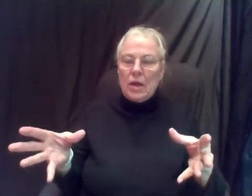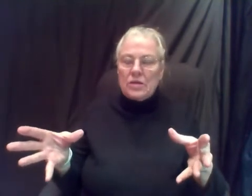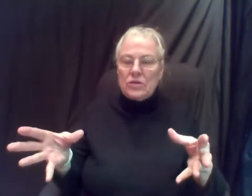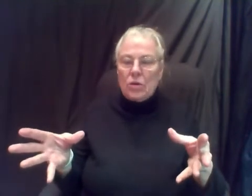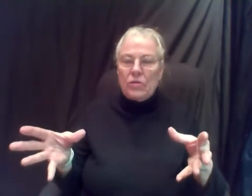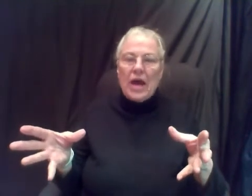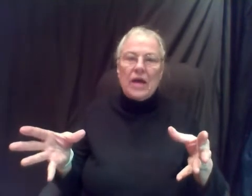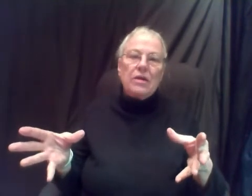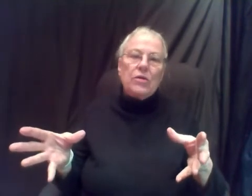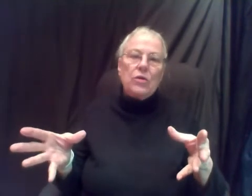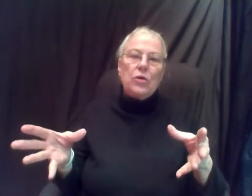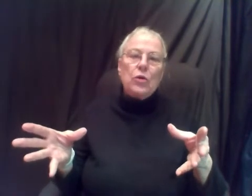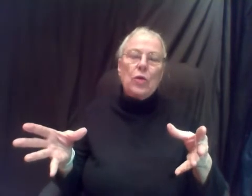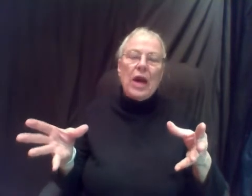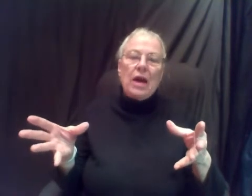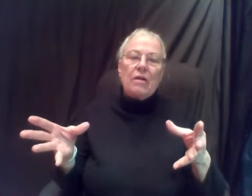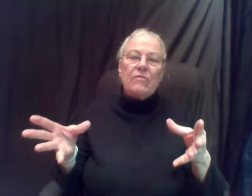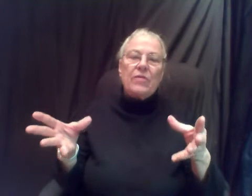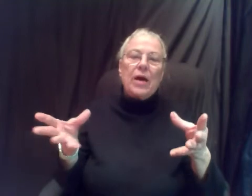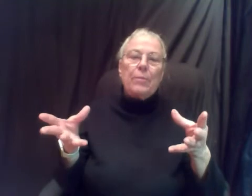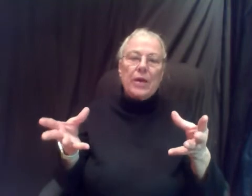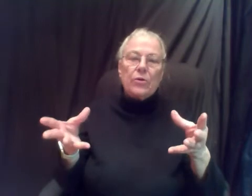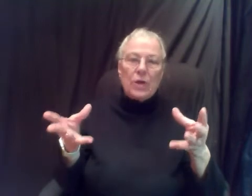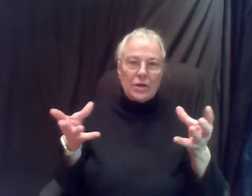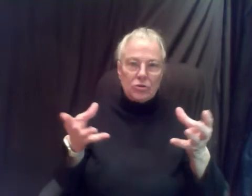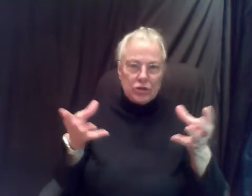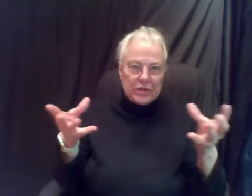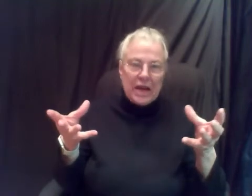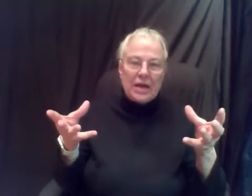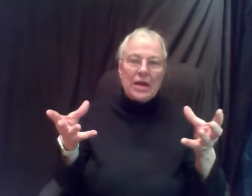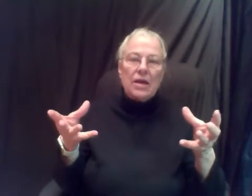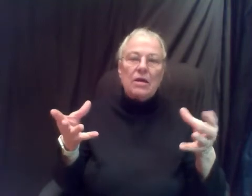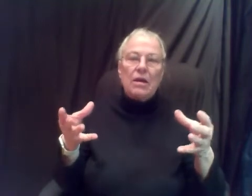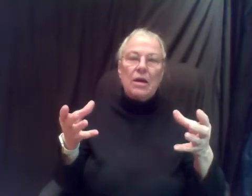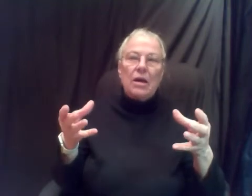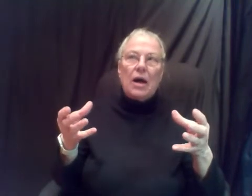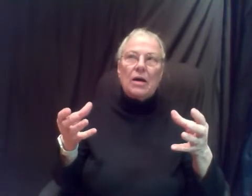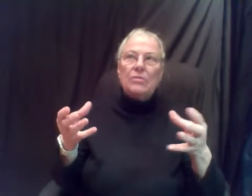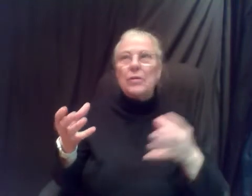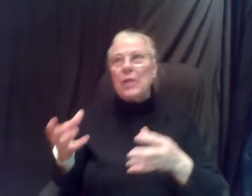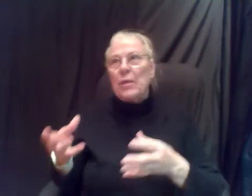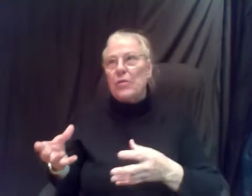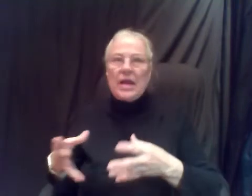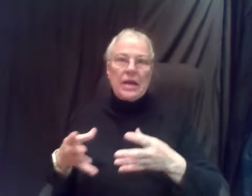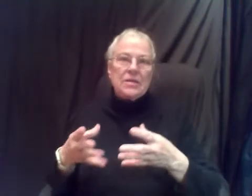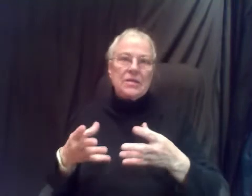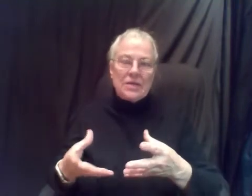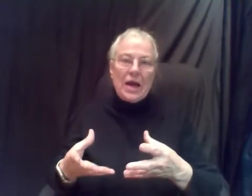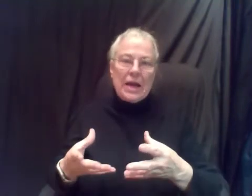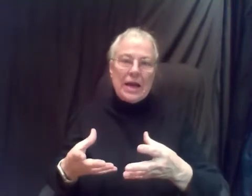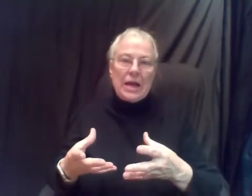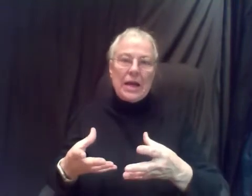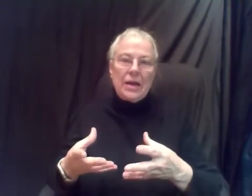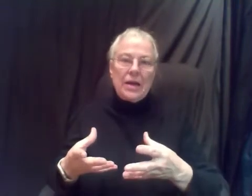so that you have a better understanding. Remember that in signing, it is